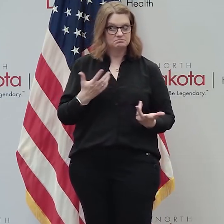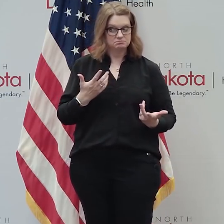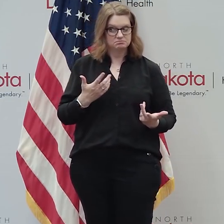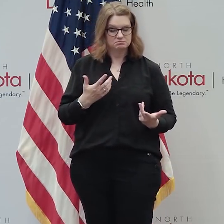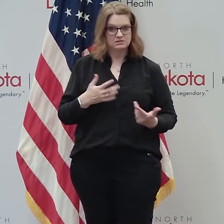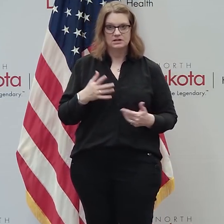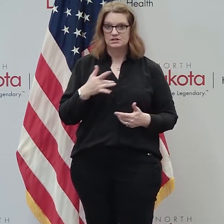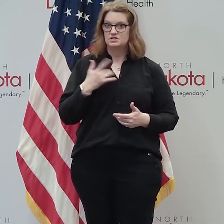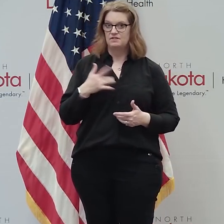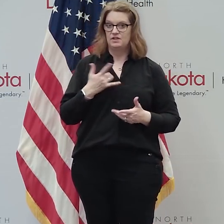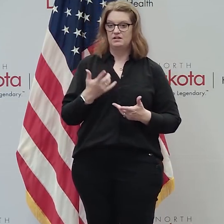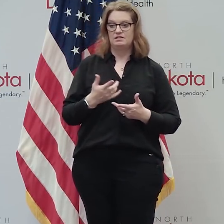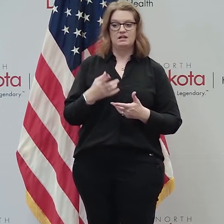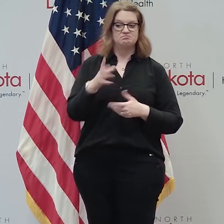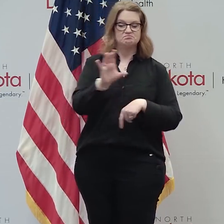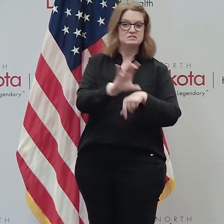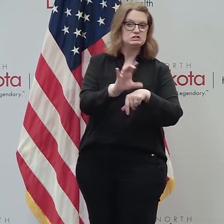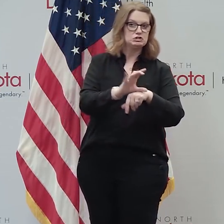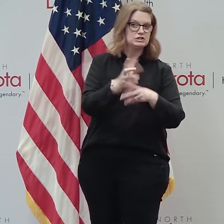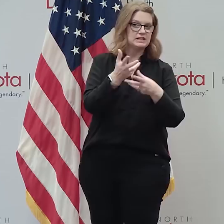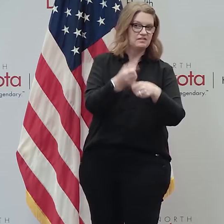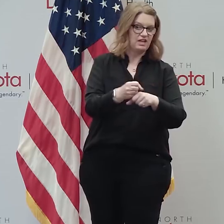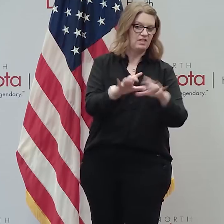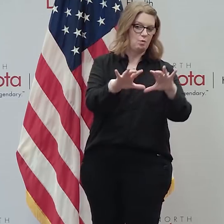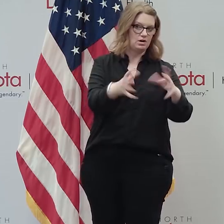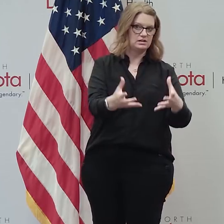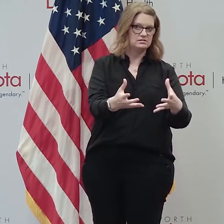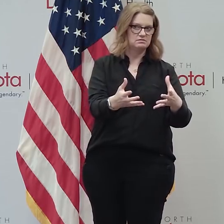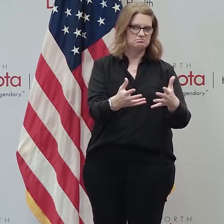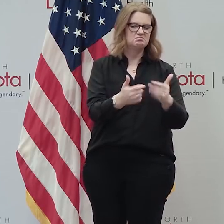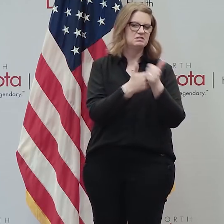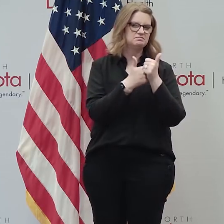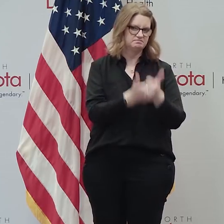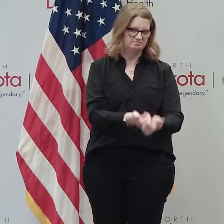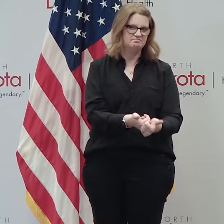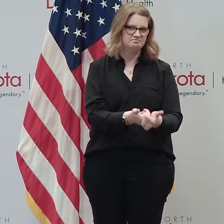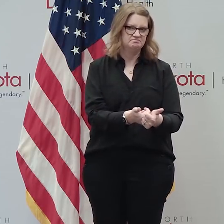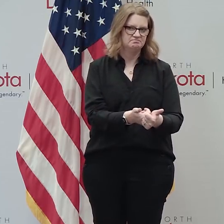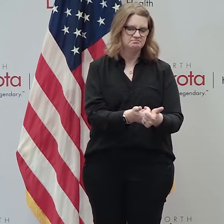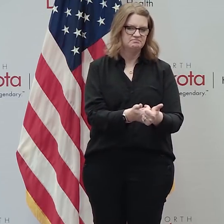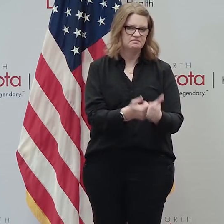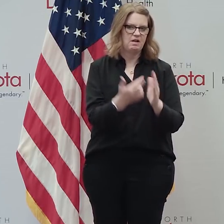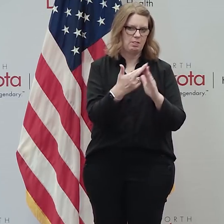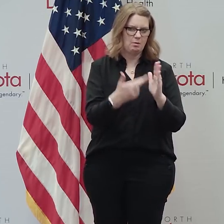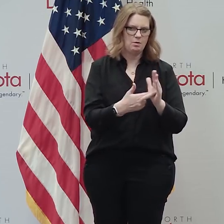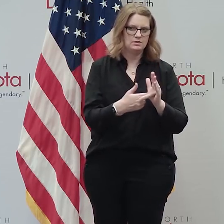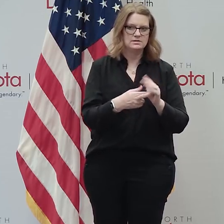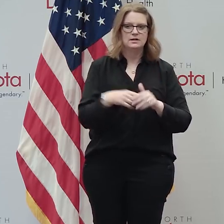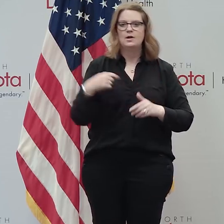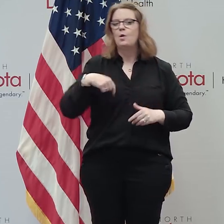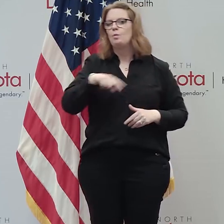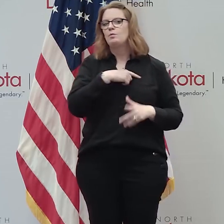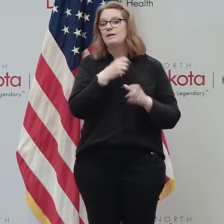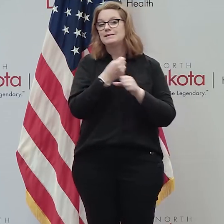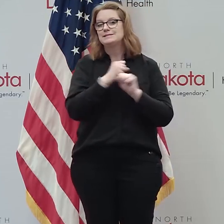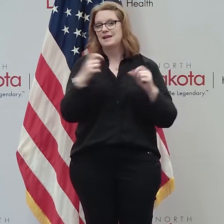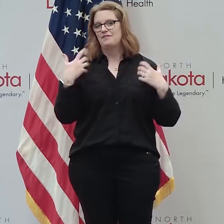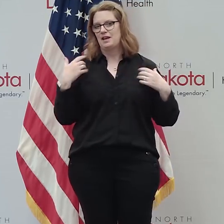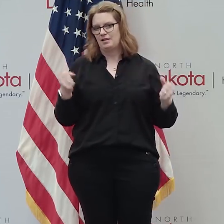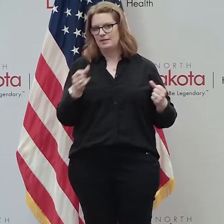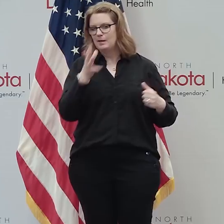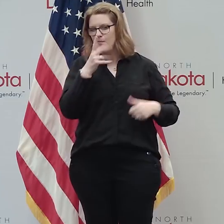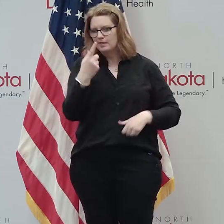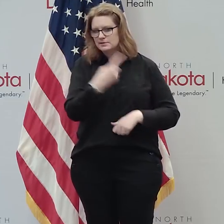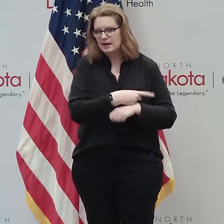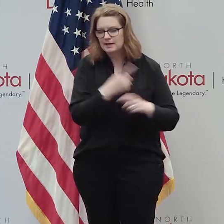that the faith-based organizations will continue to operate in a smart way, because everybody wants to have a safe and healthy Mother's Day celebration. And I